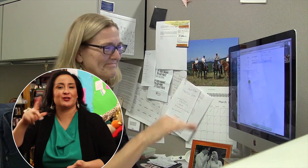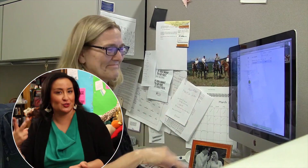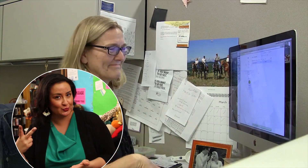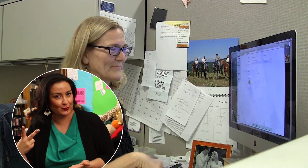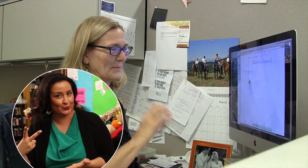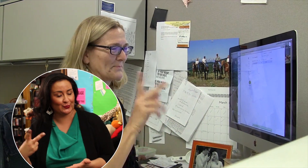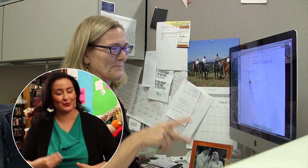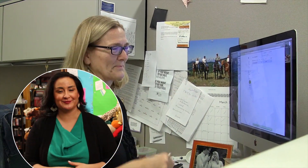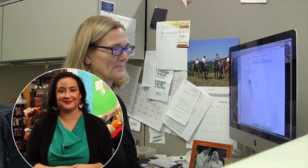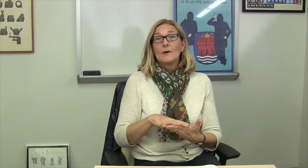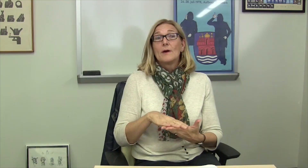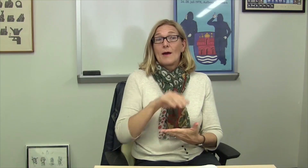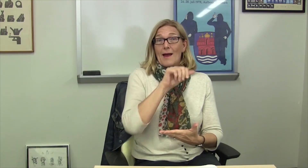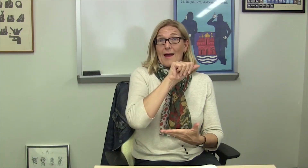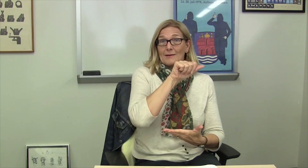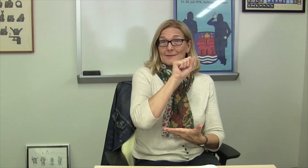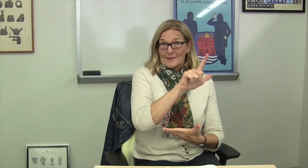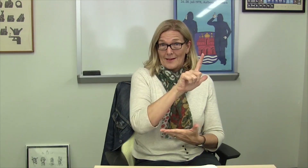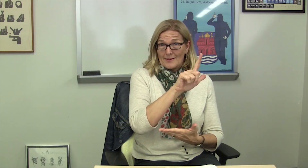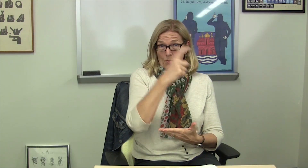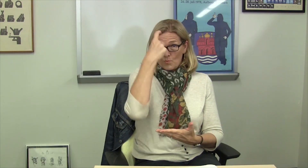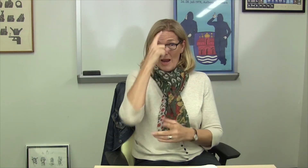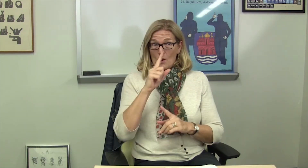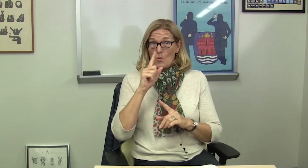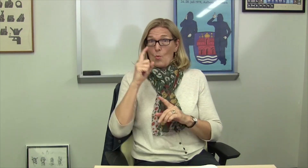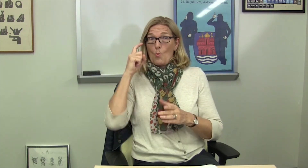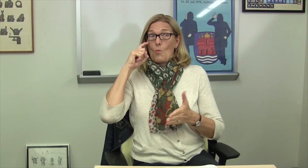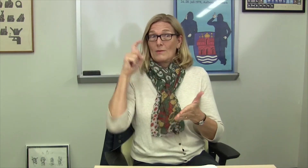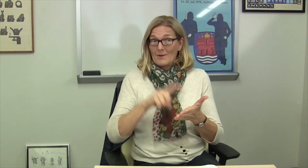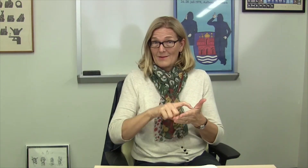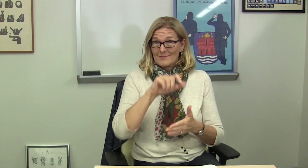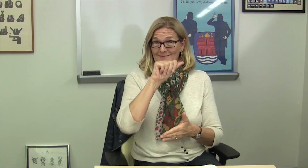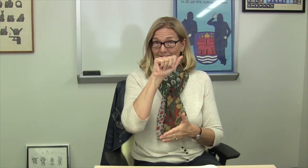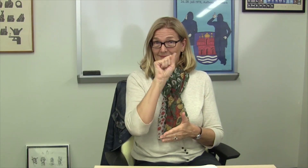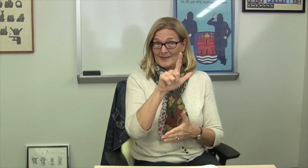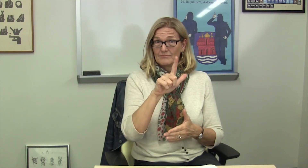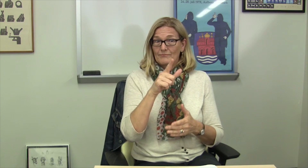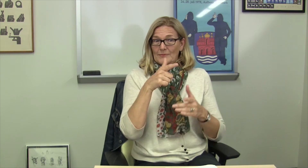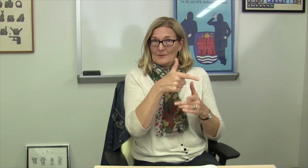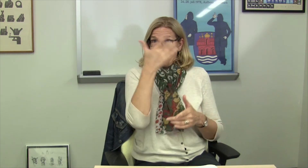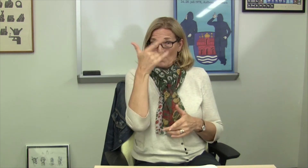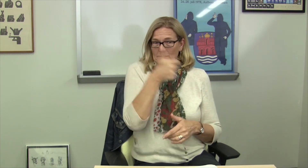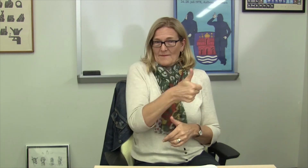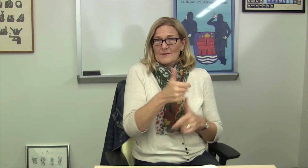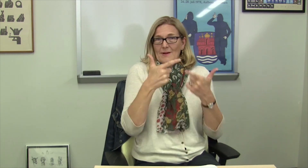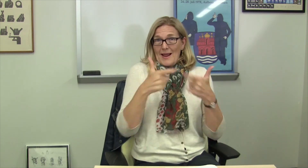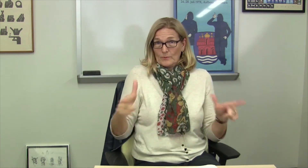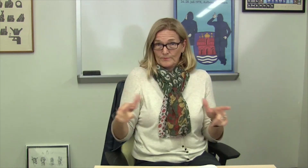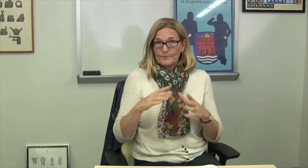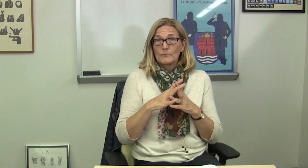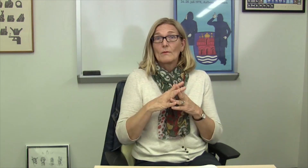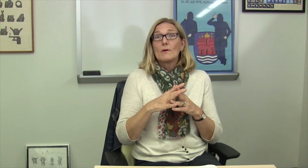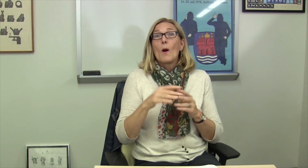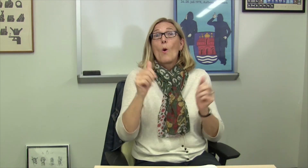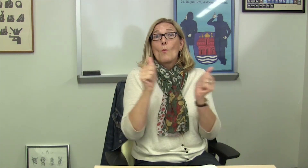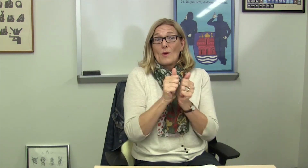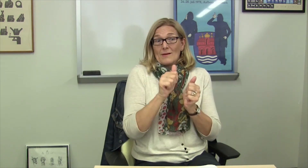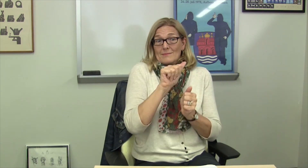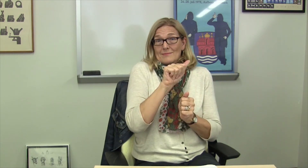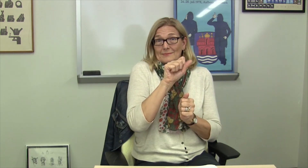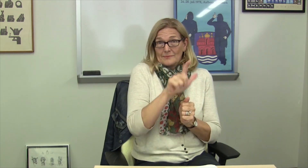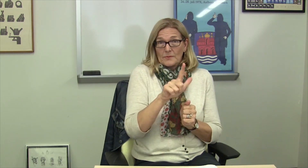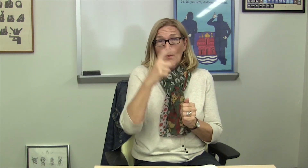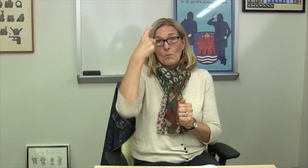L1s learning L2s. With ASL, the brain recognizes it because ASL too is a language.